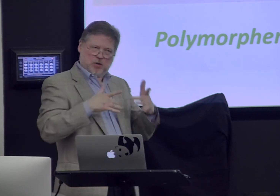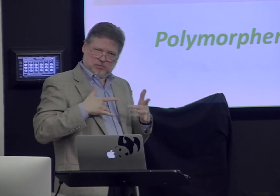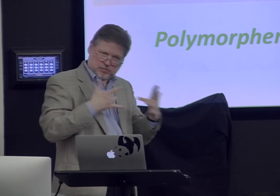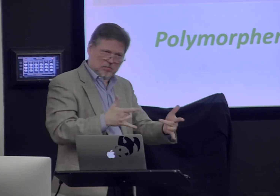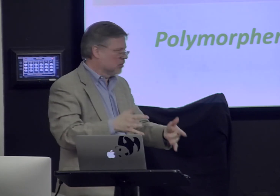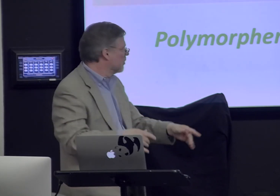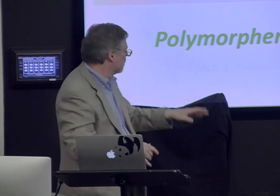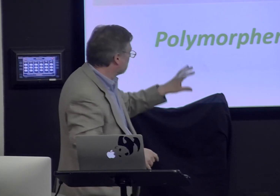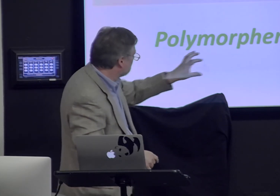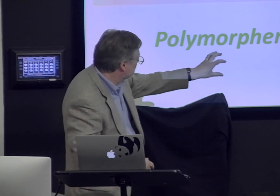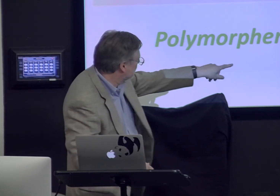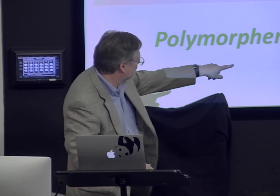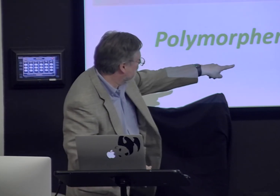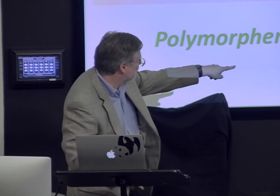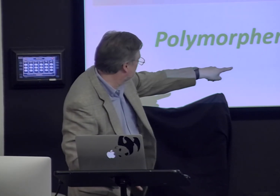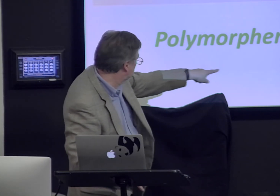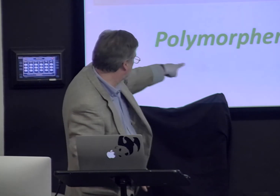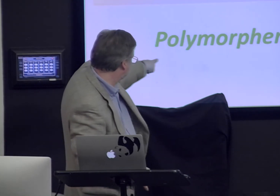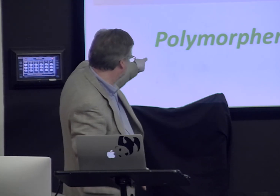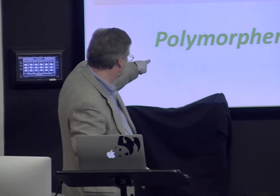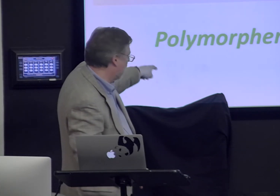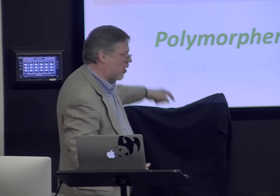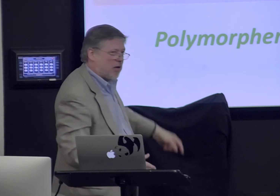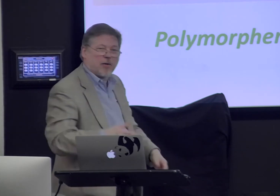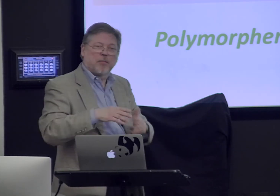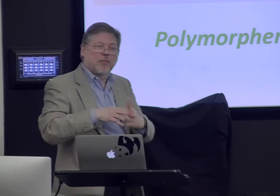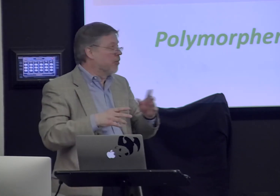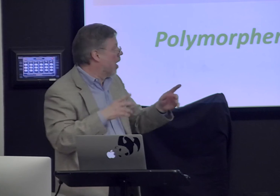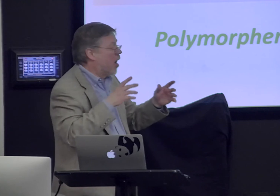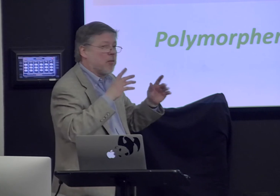being monosyllabic and polymorphemic.